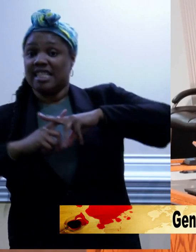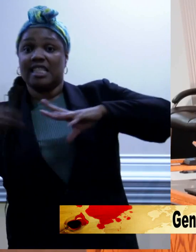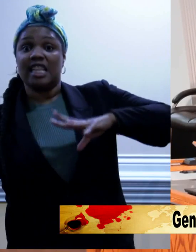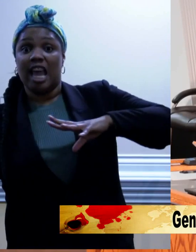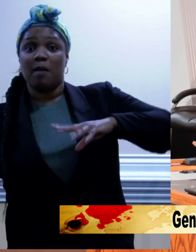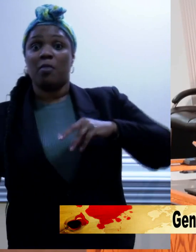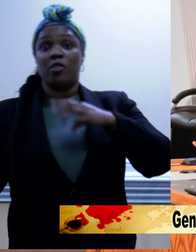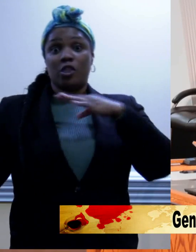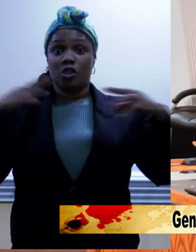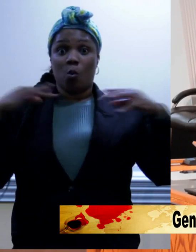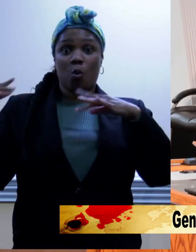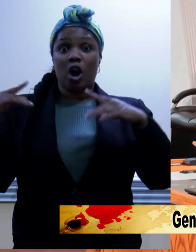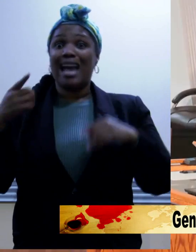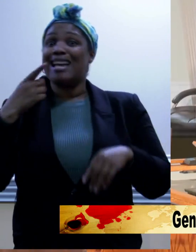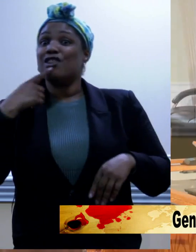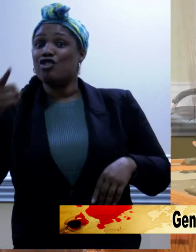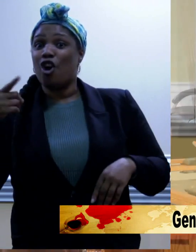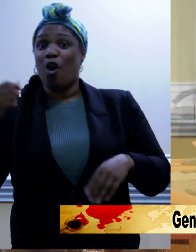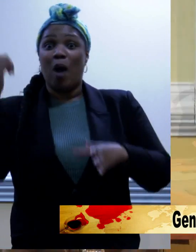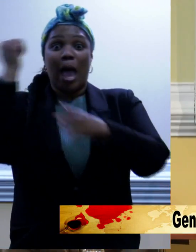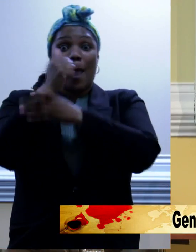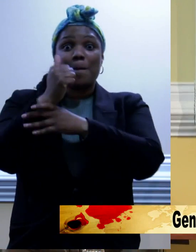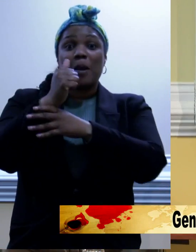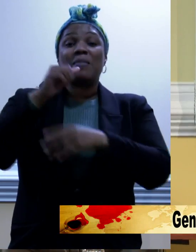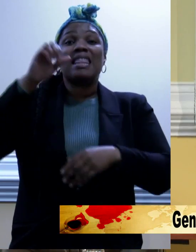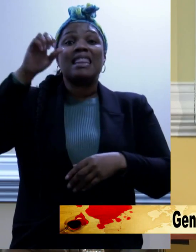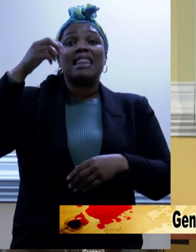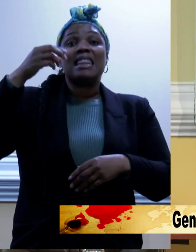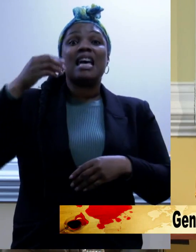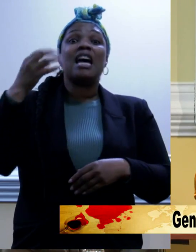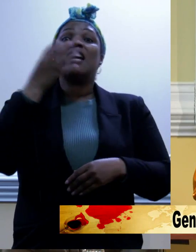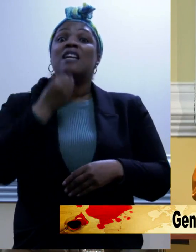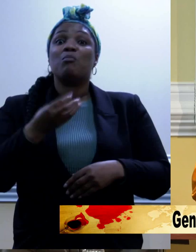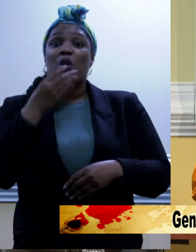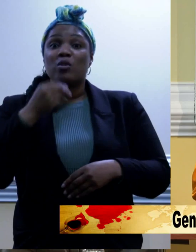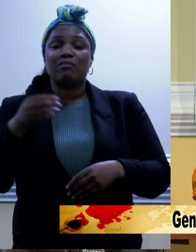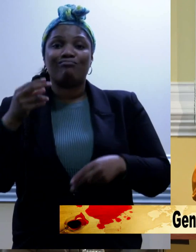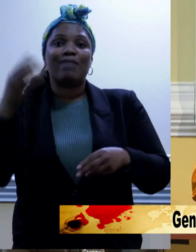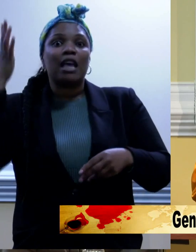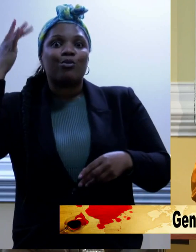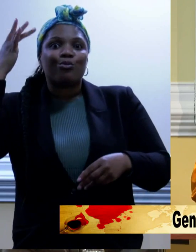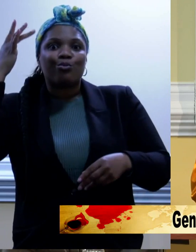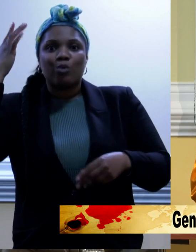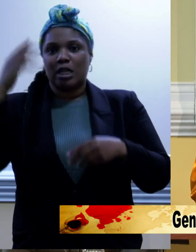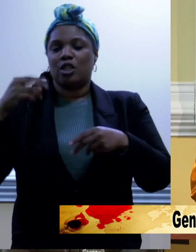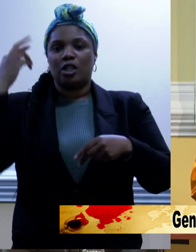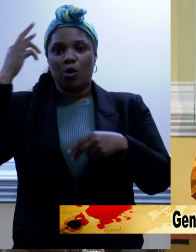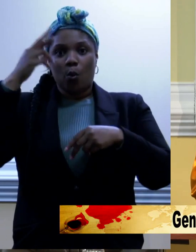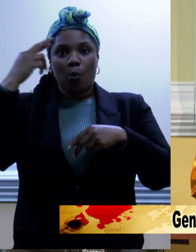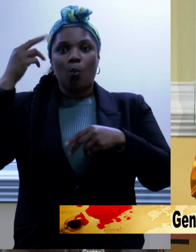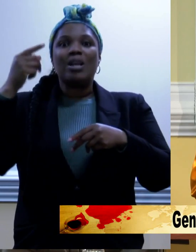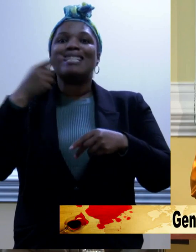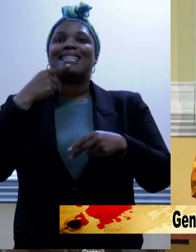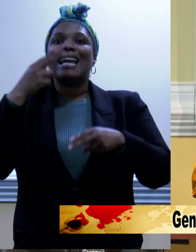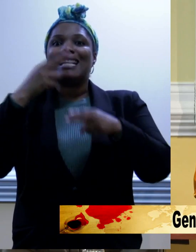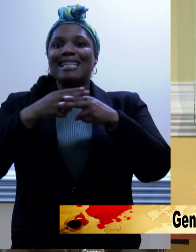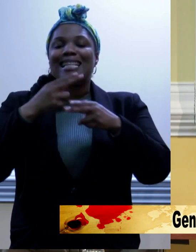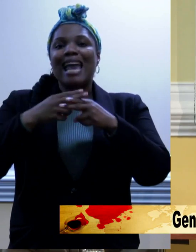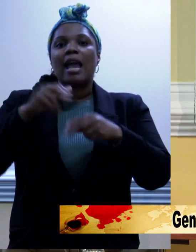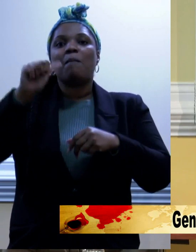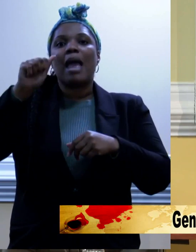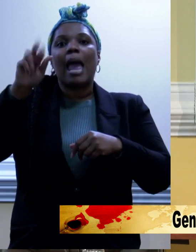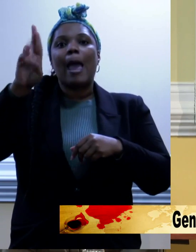Abram the Hebrew. And told Abram the Hebrew. Yeah. That's why we call ourselves Hebrew Israelites. Because we are the children